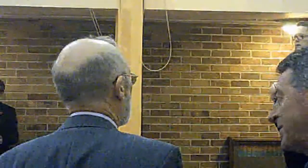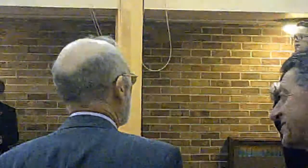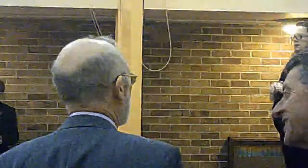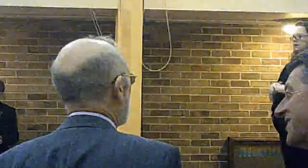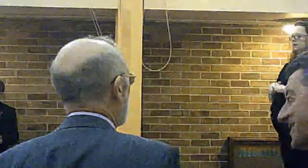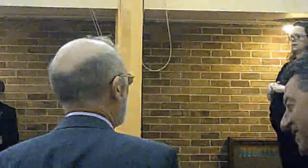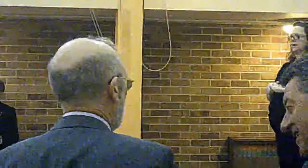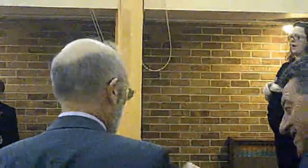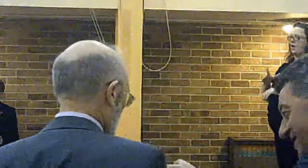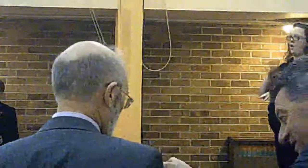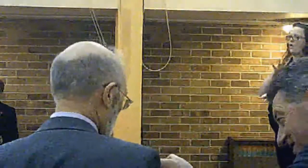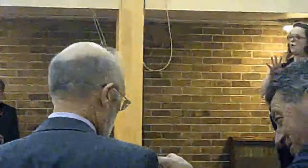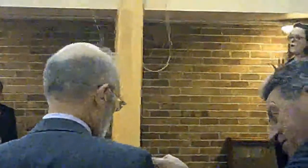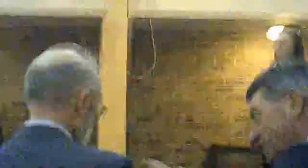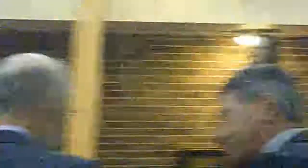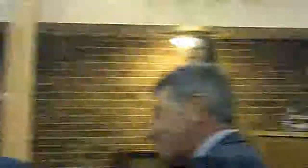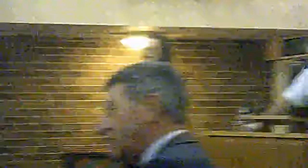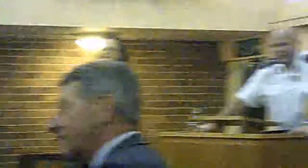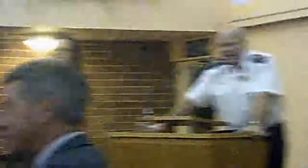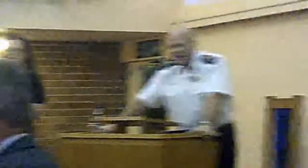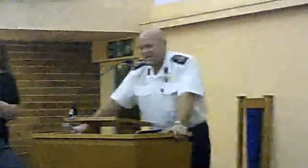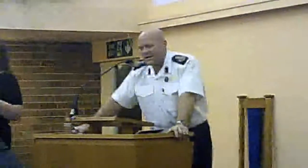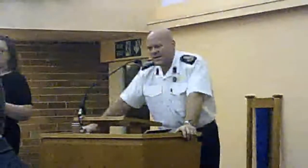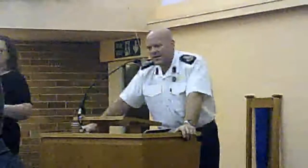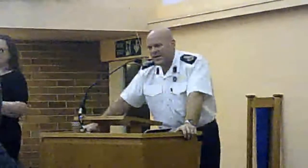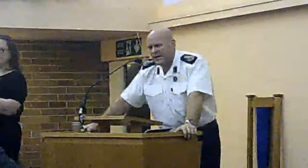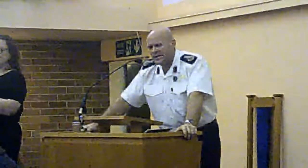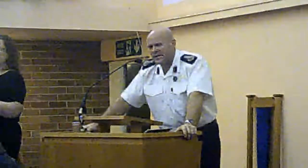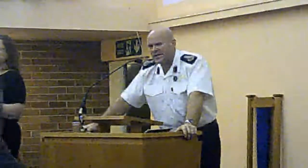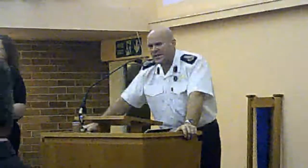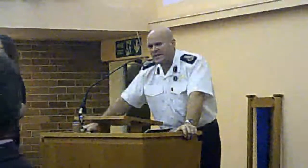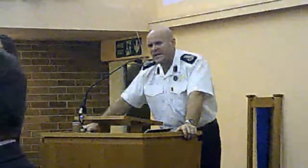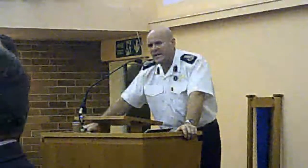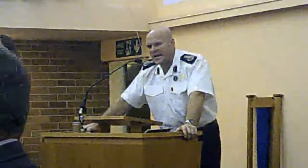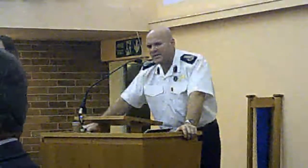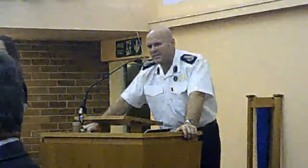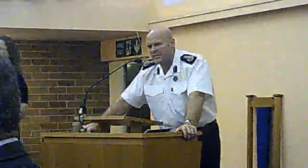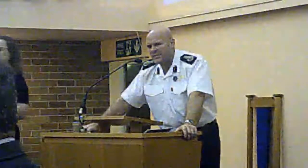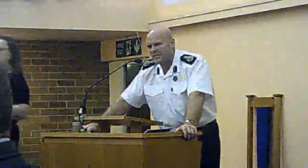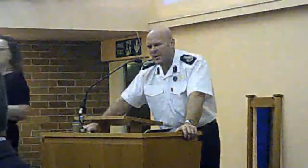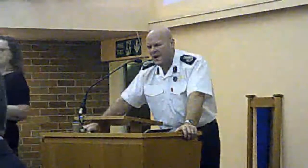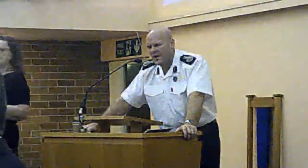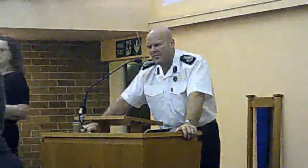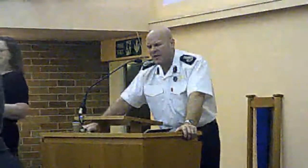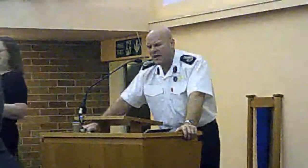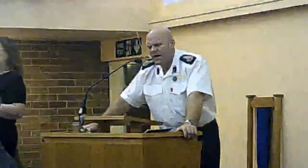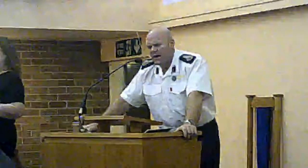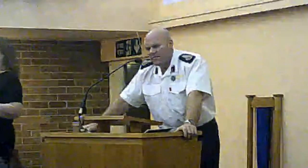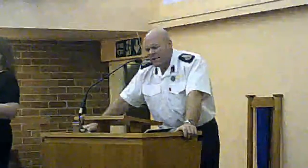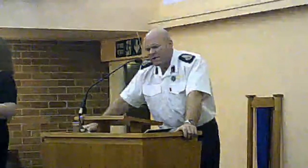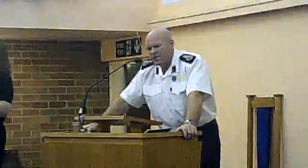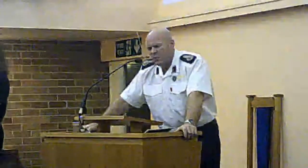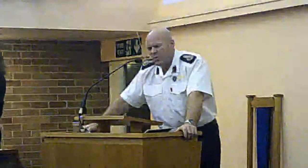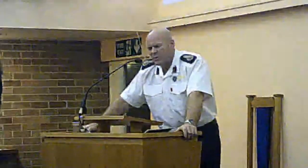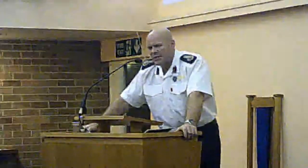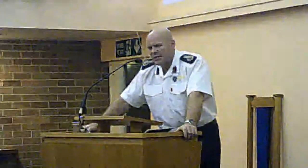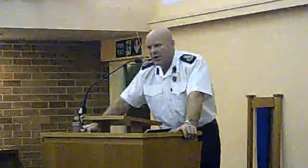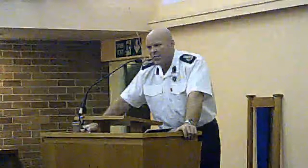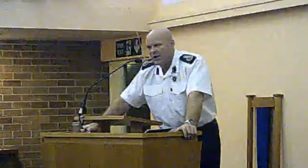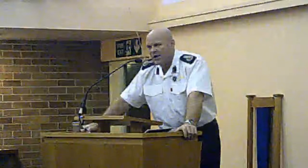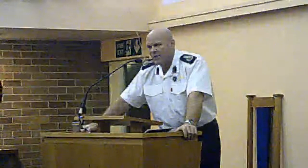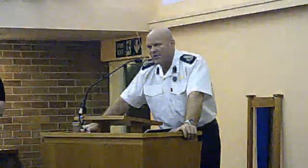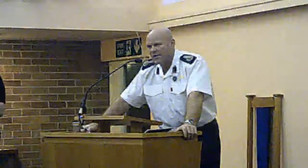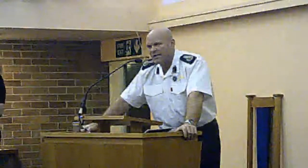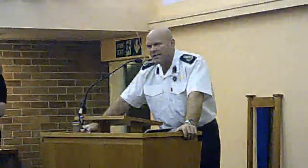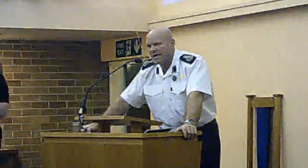in detail. The existing 13, 16 arrangements that we have with, because of what we're doing